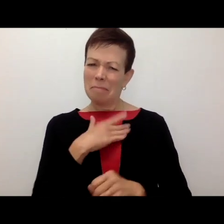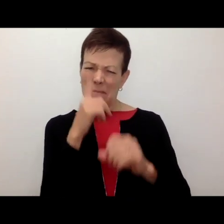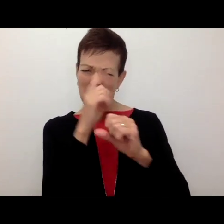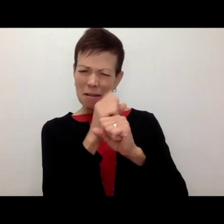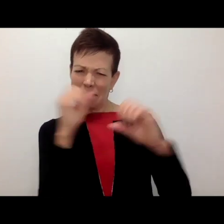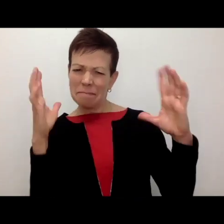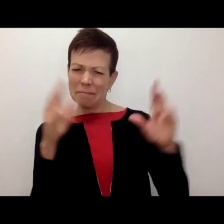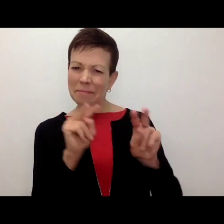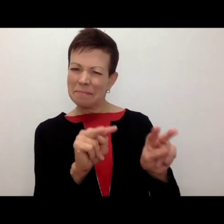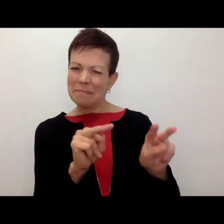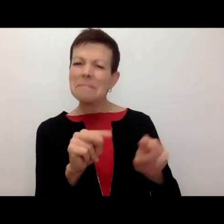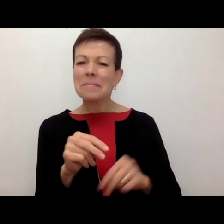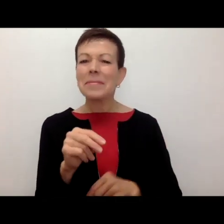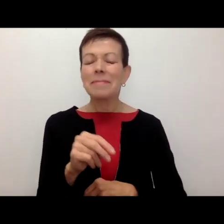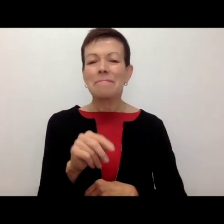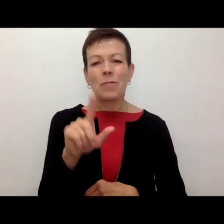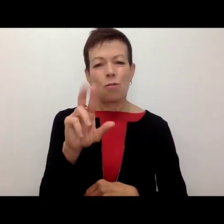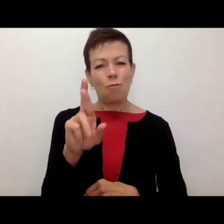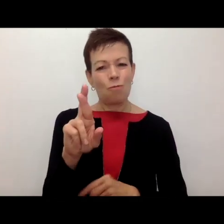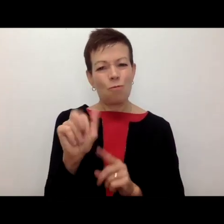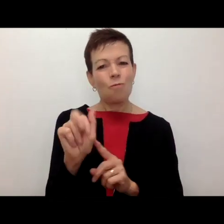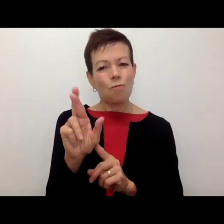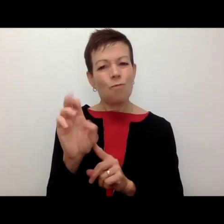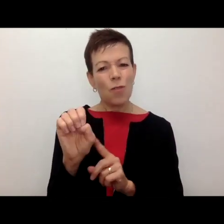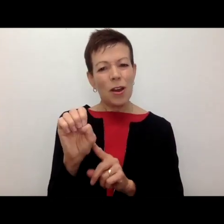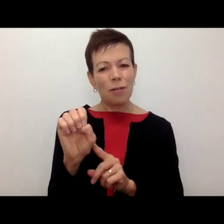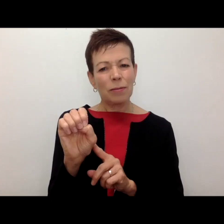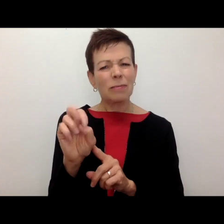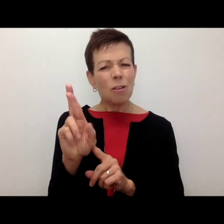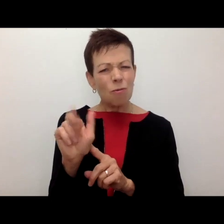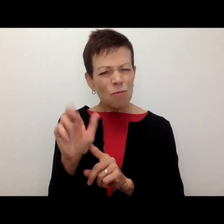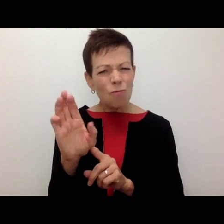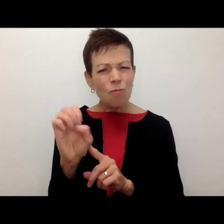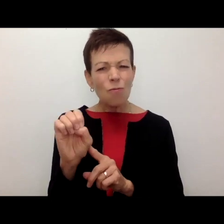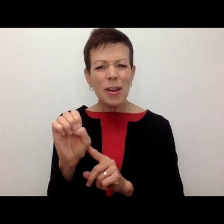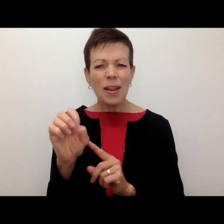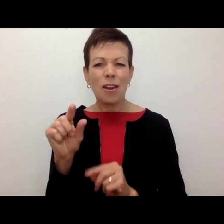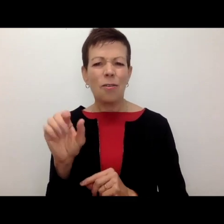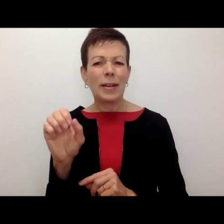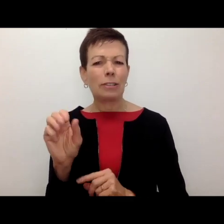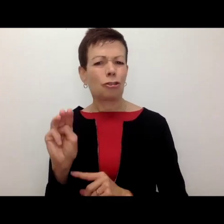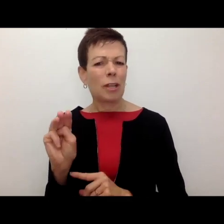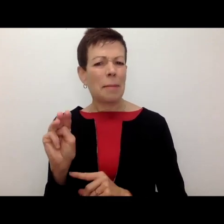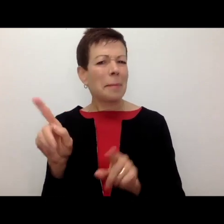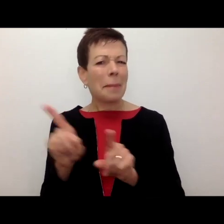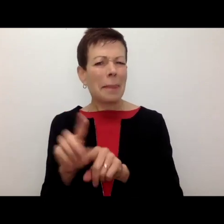When I think about Len, I would describe him as a rare gem.